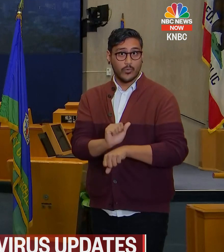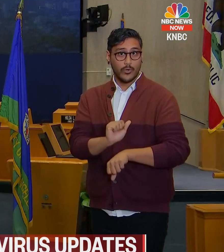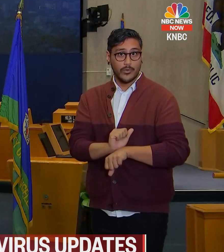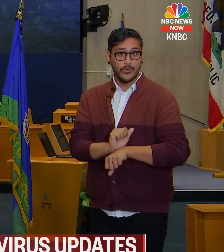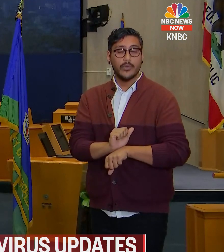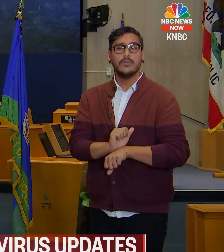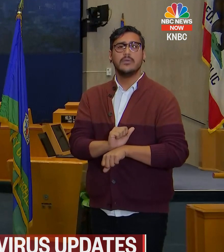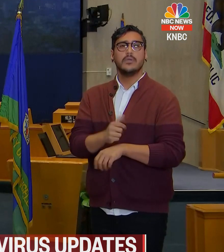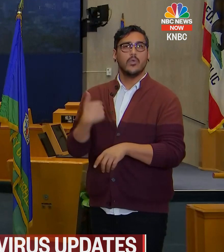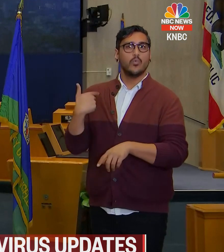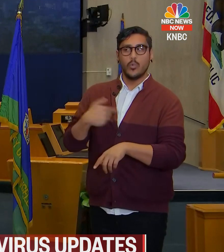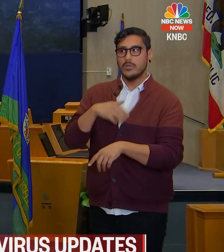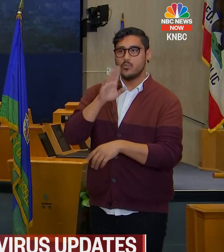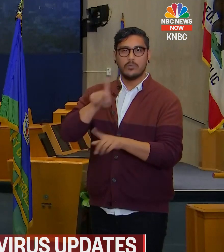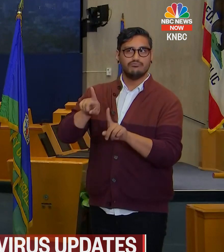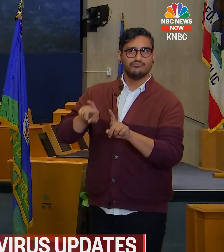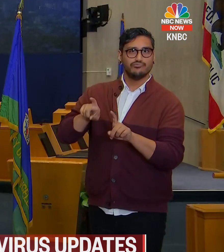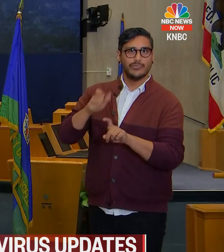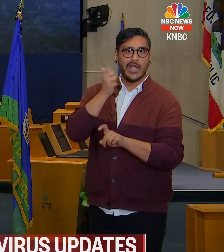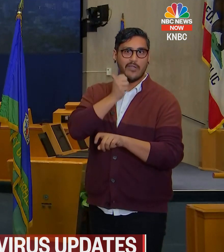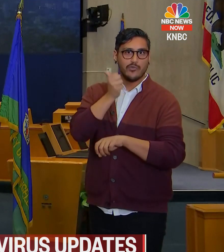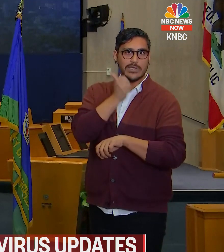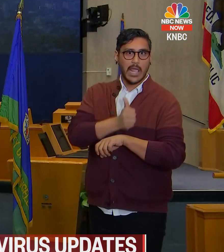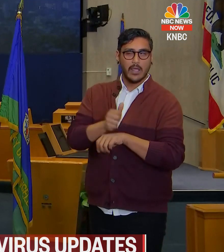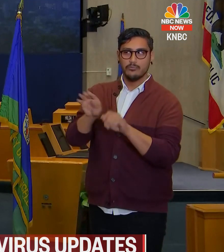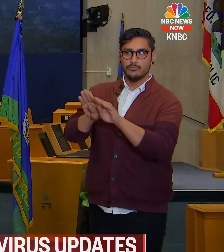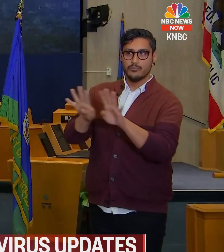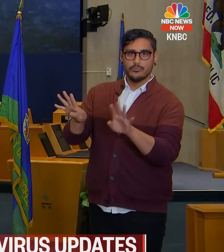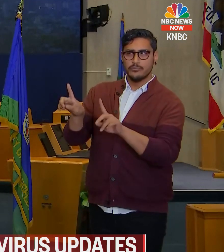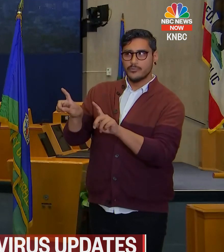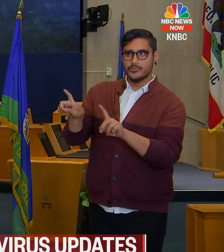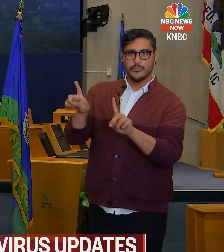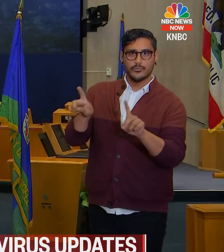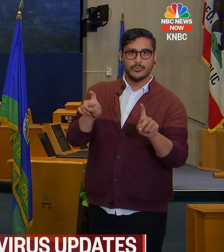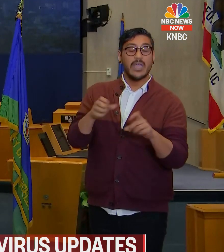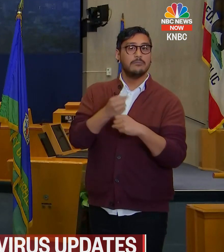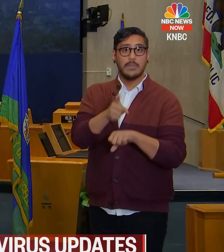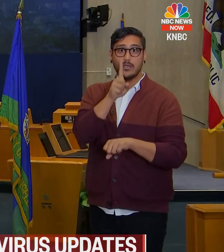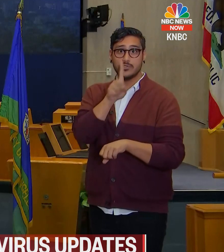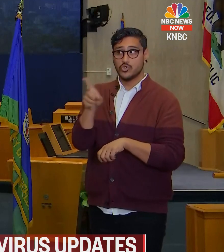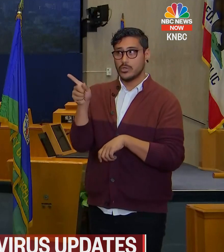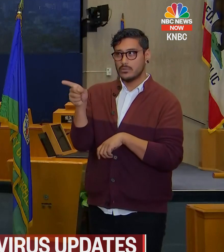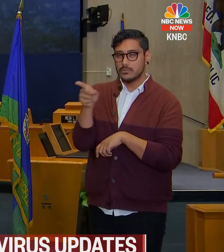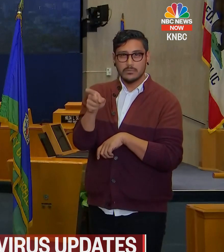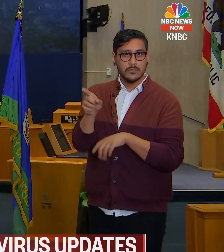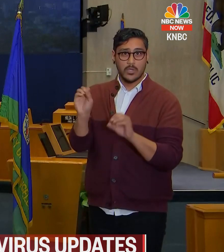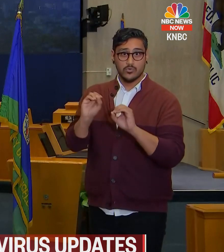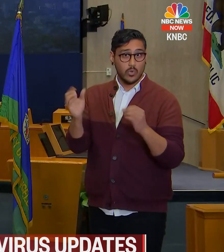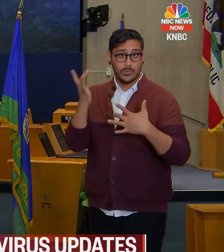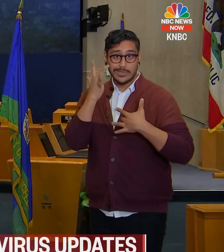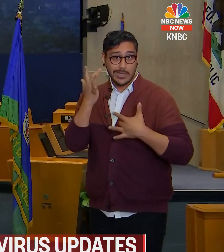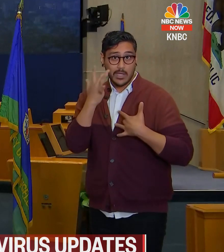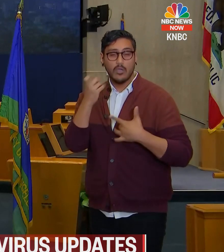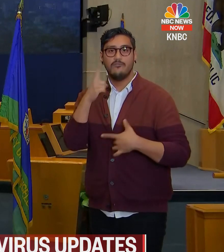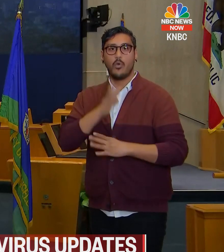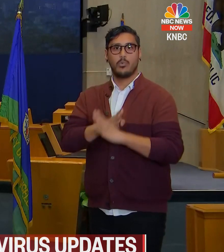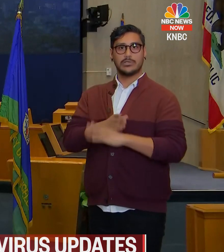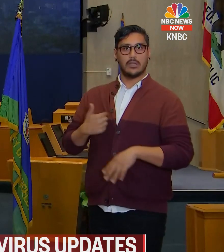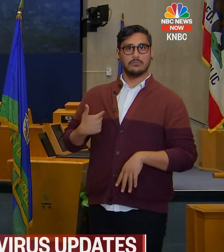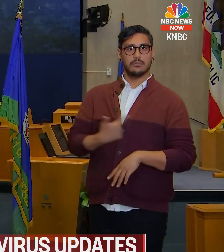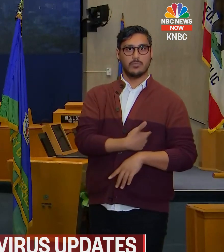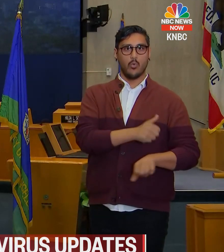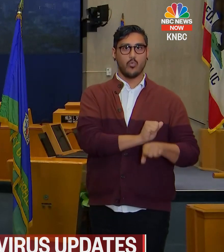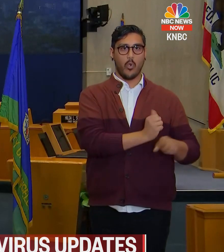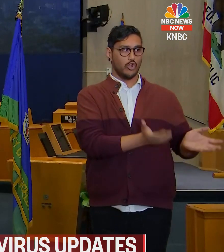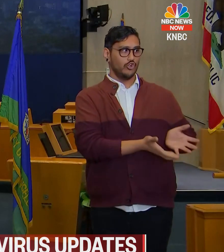being screened daily at lineup to ensure that they're not coming to work ill, to protect our workforce, because our